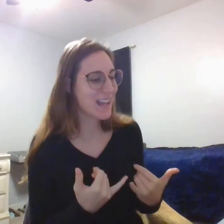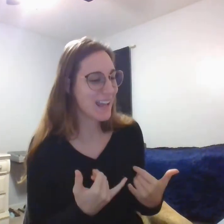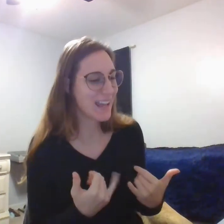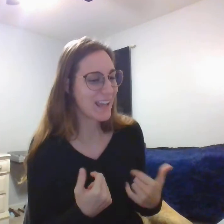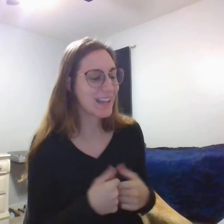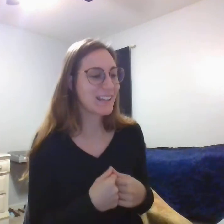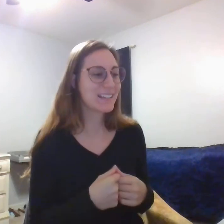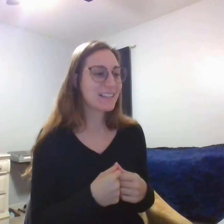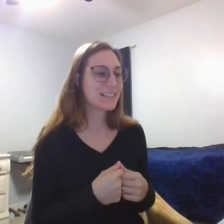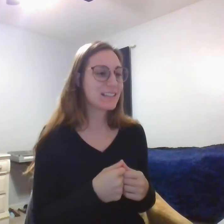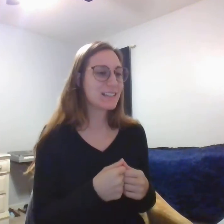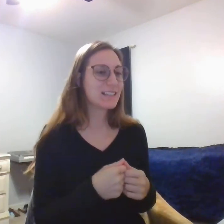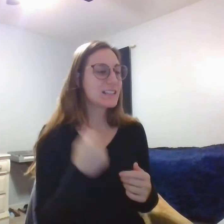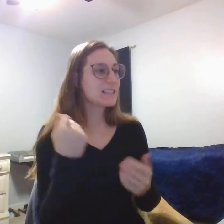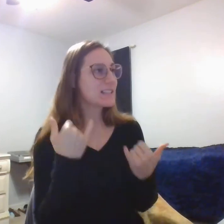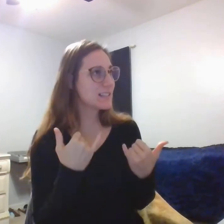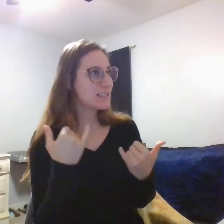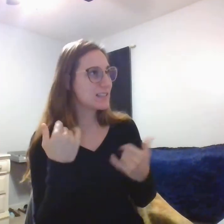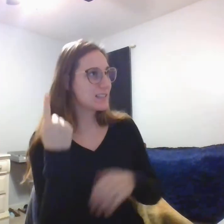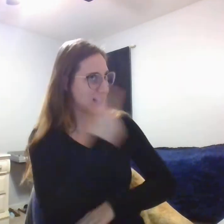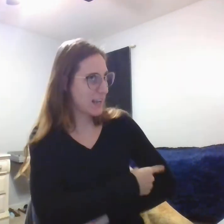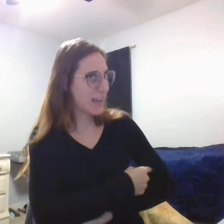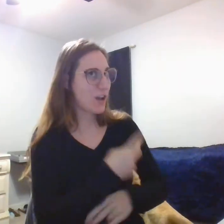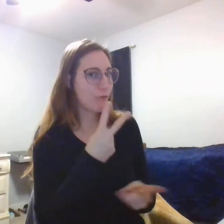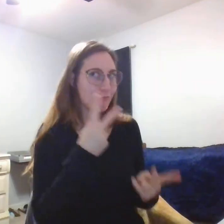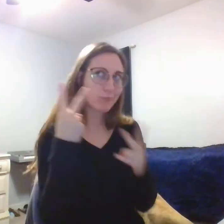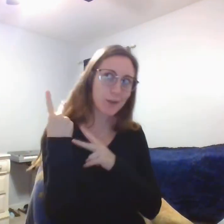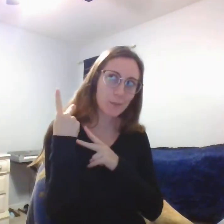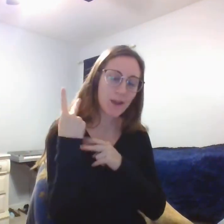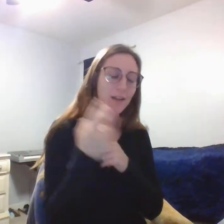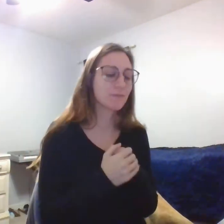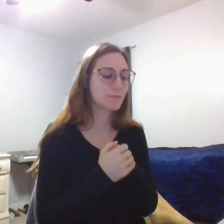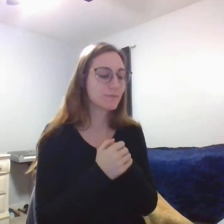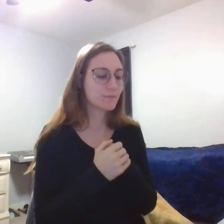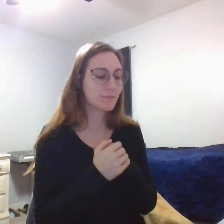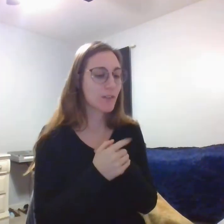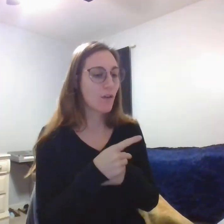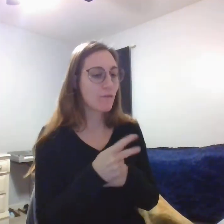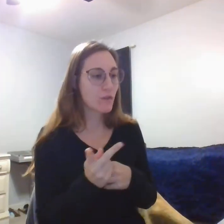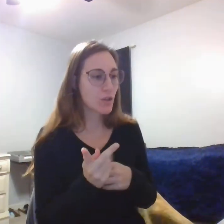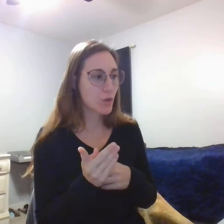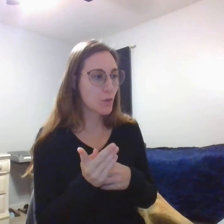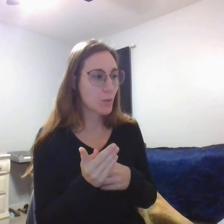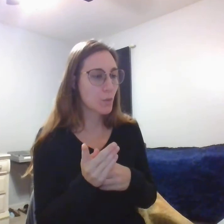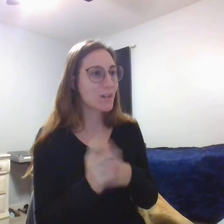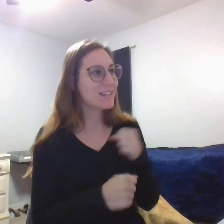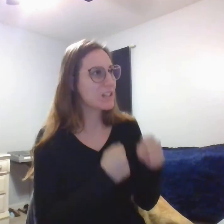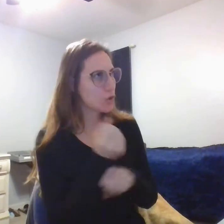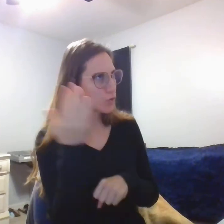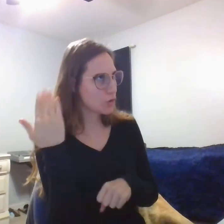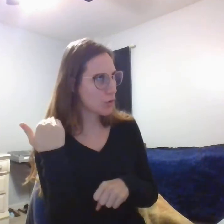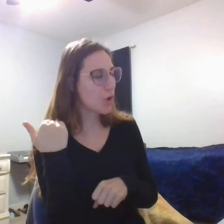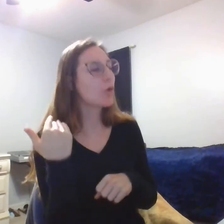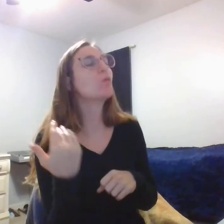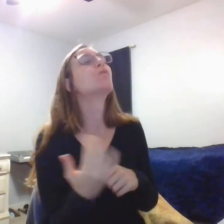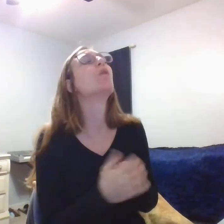So worse would probably be, I'd say a few years ago, I was in a really terrible relationship. I think I didn't really know who I